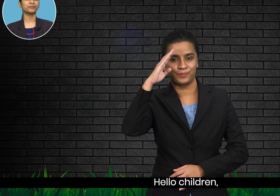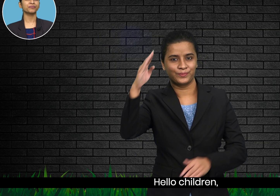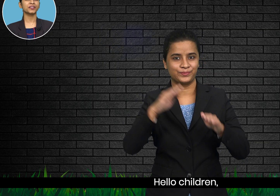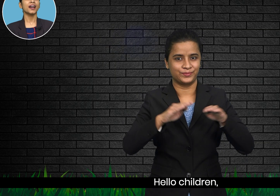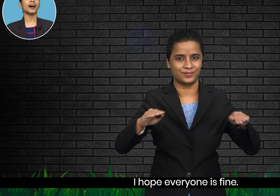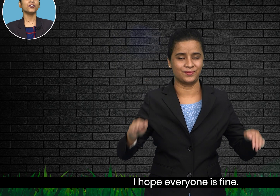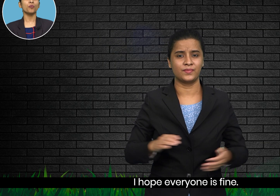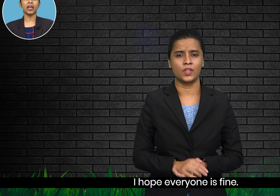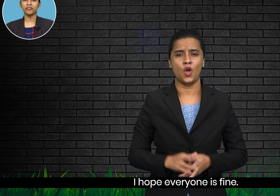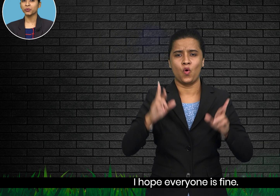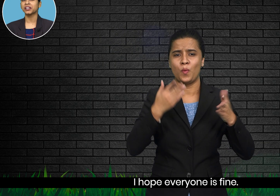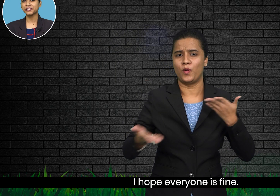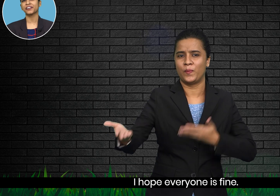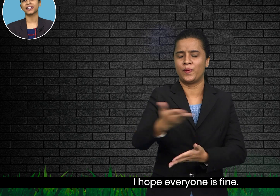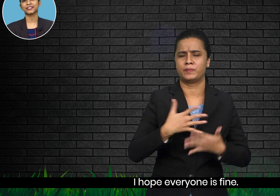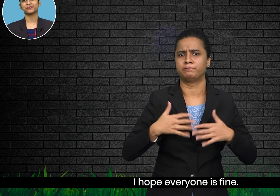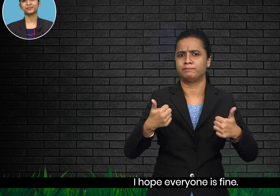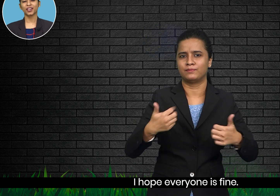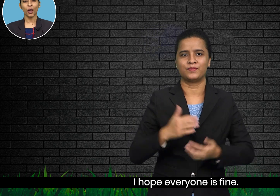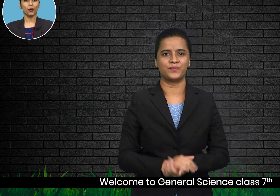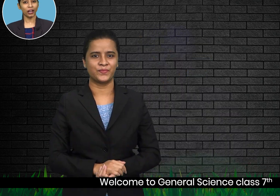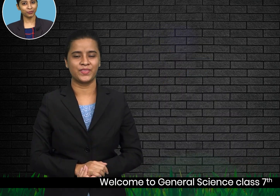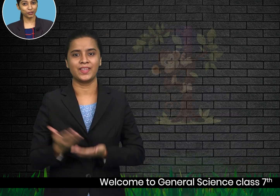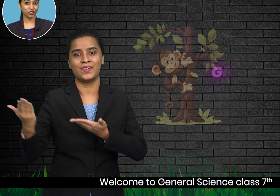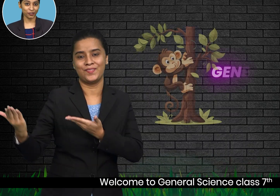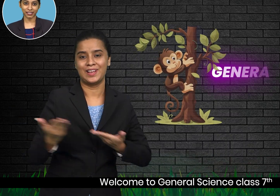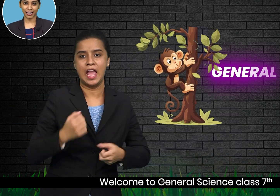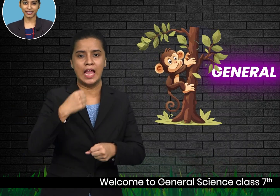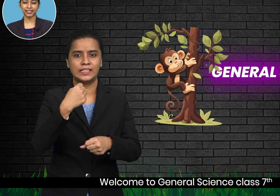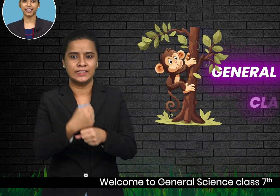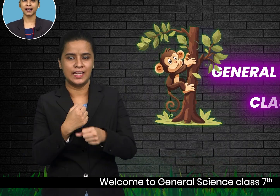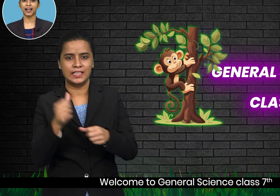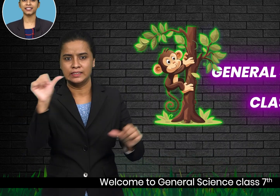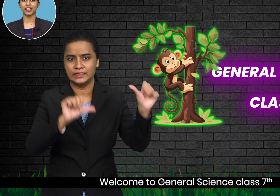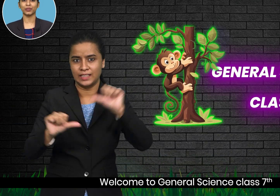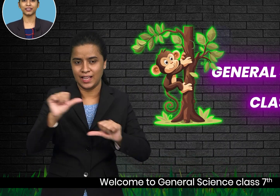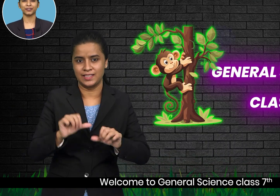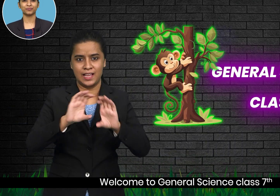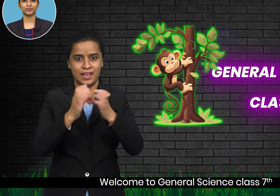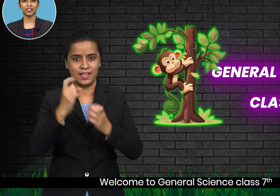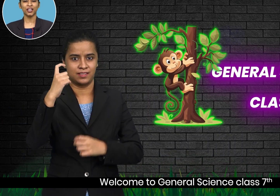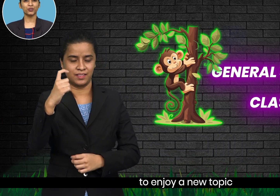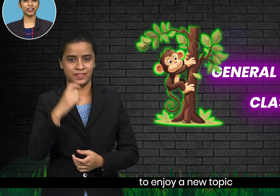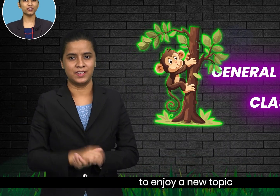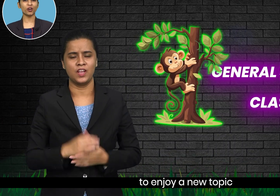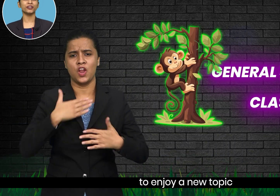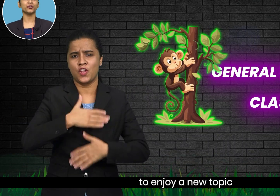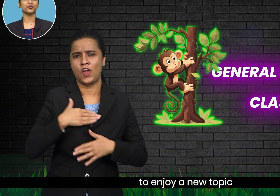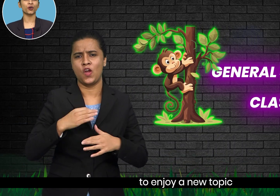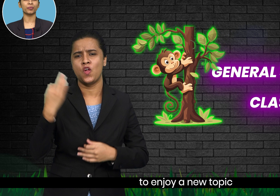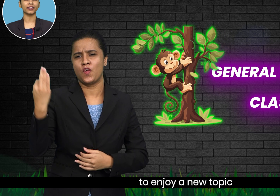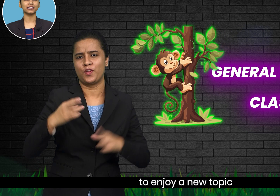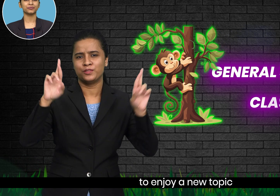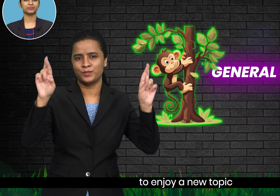children, I hope everyone is fine. Welcome to General Science, Class 7th, to enjoy a